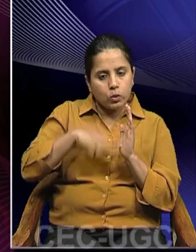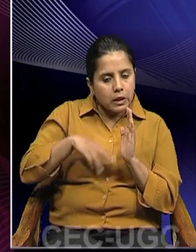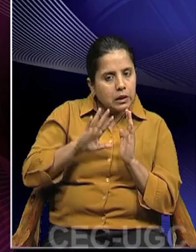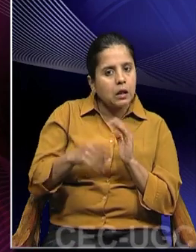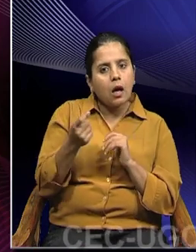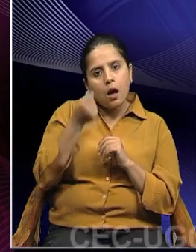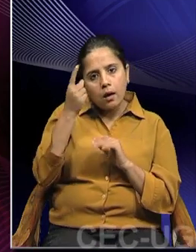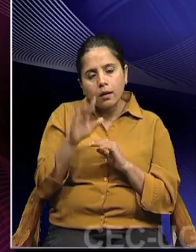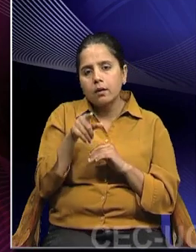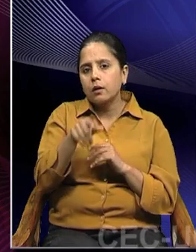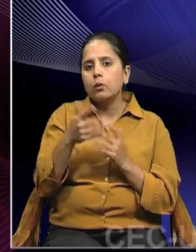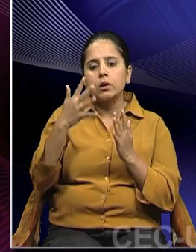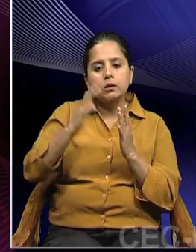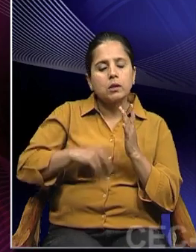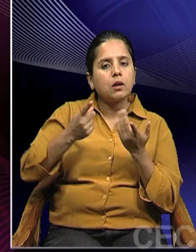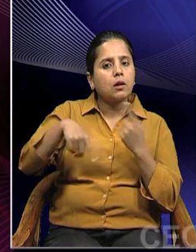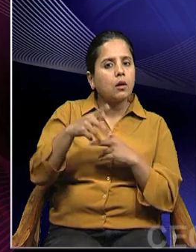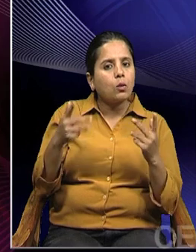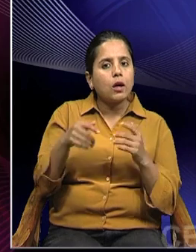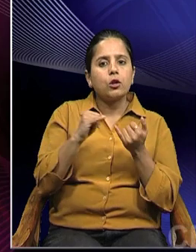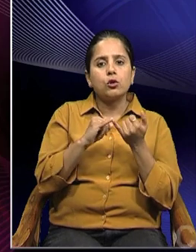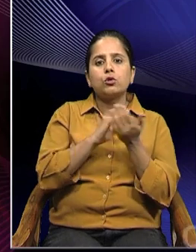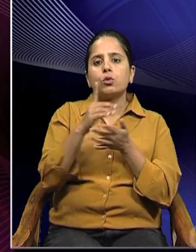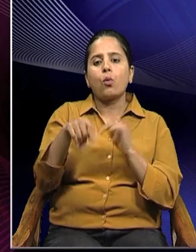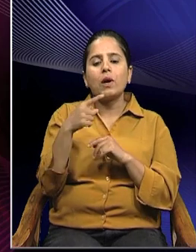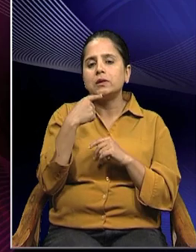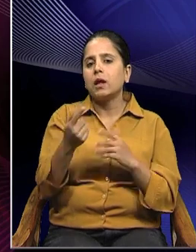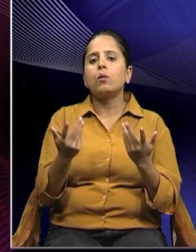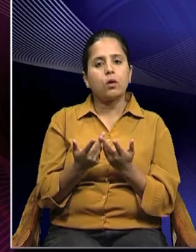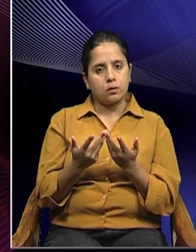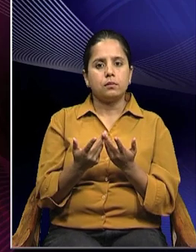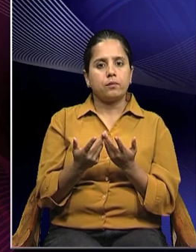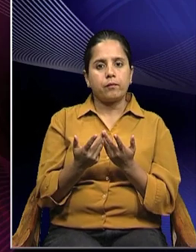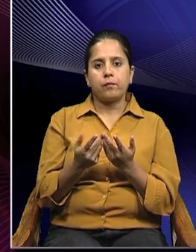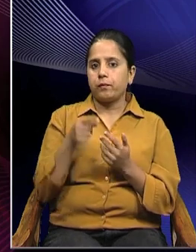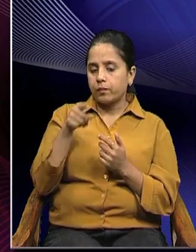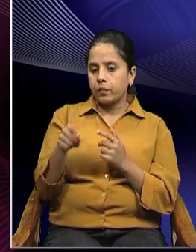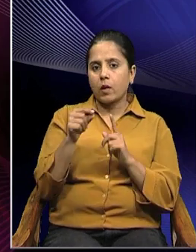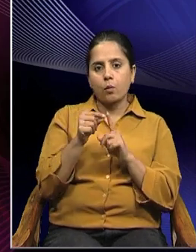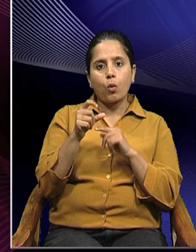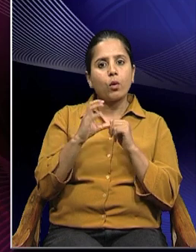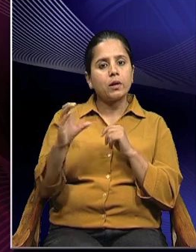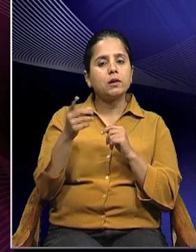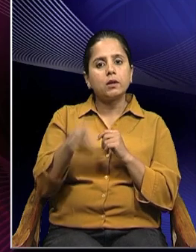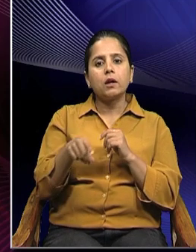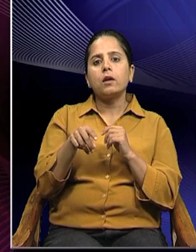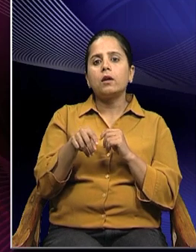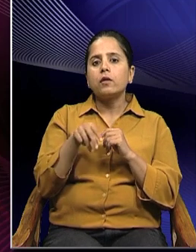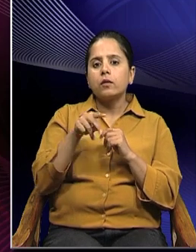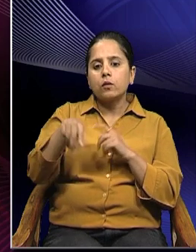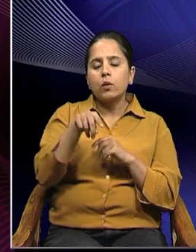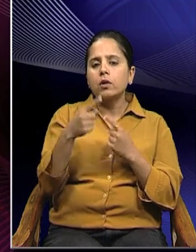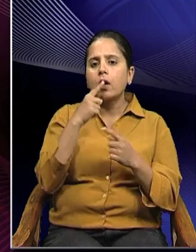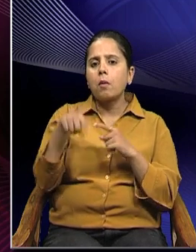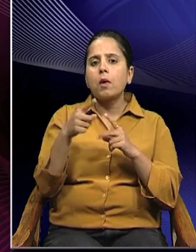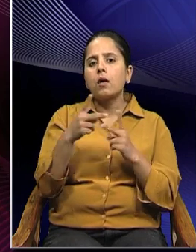understand what our scriptures, what those shlokas have to say, what these poetic verses have to speak